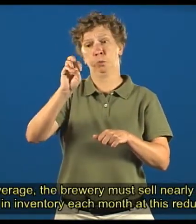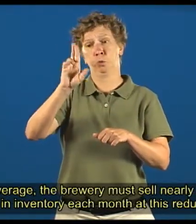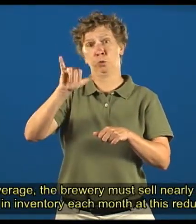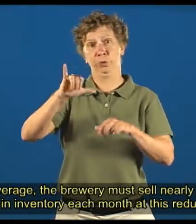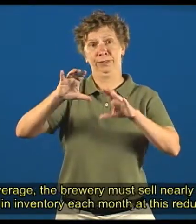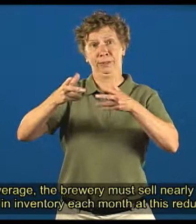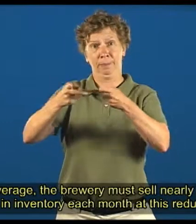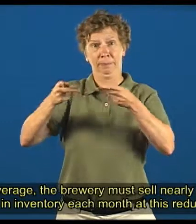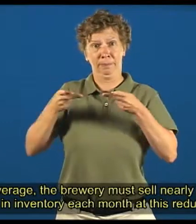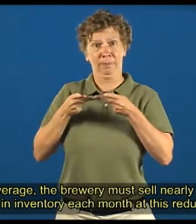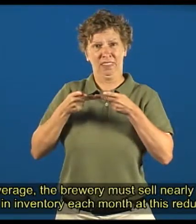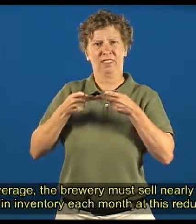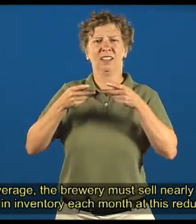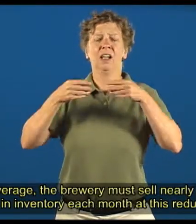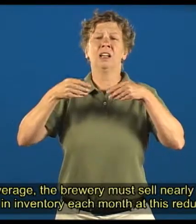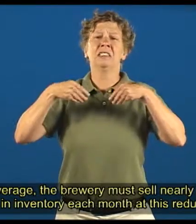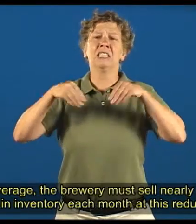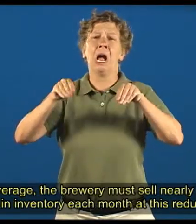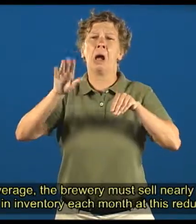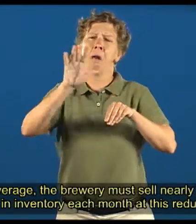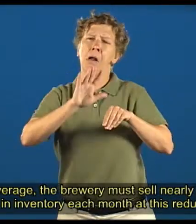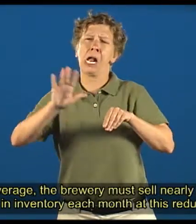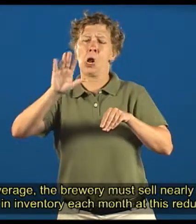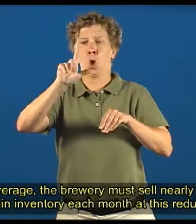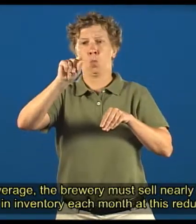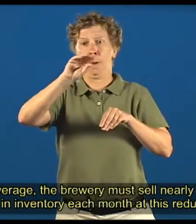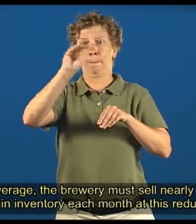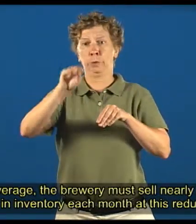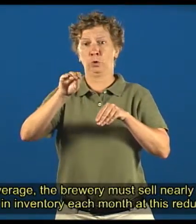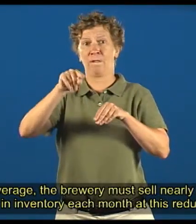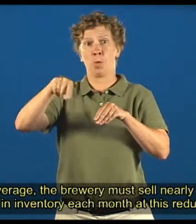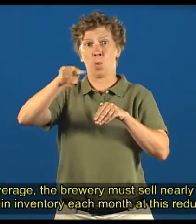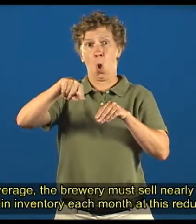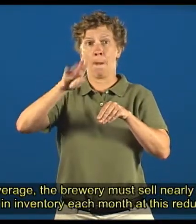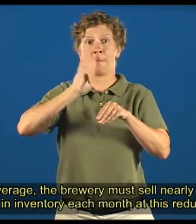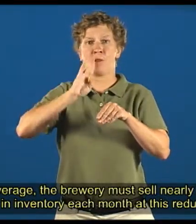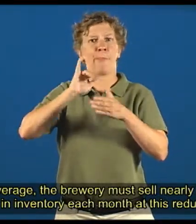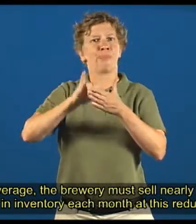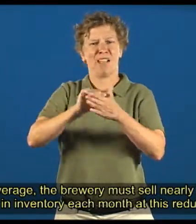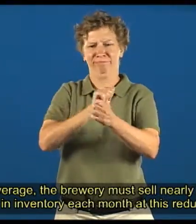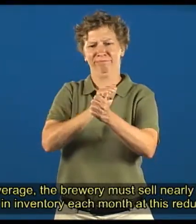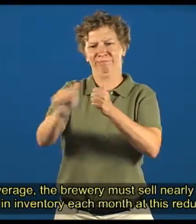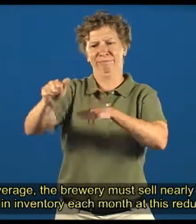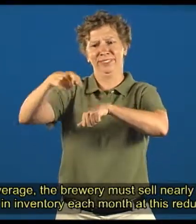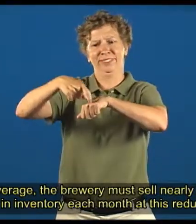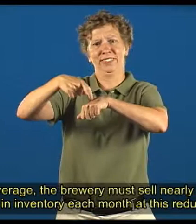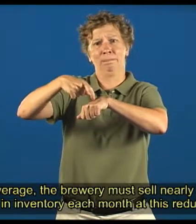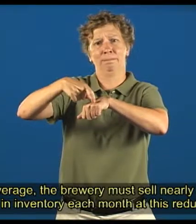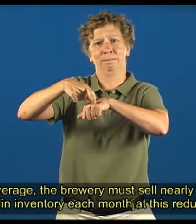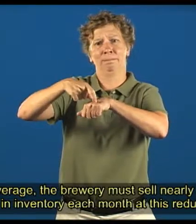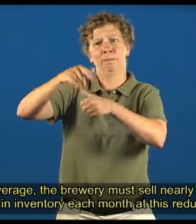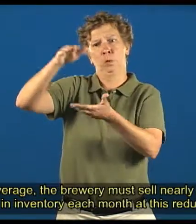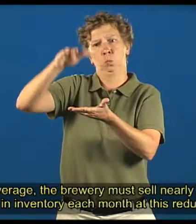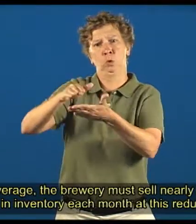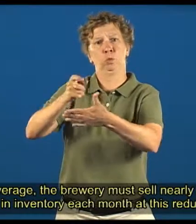On average, the brewery must sell nearly 20% of its beer in inventory each month at this reduced